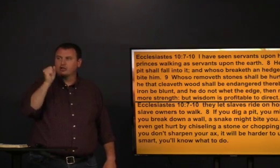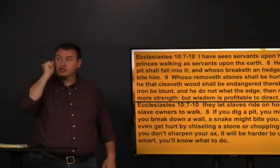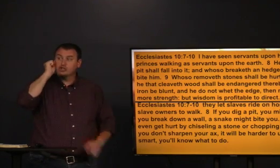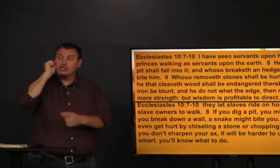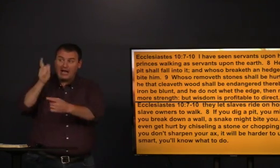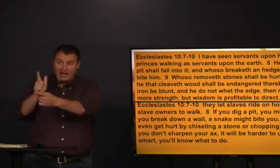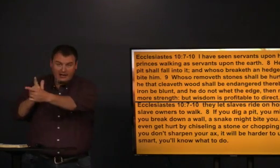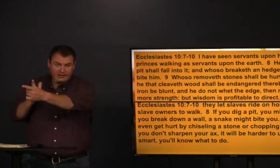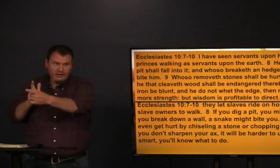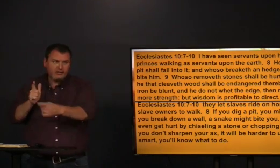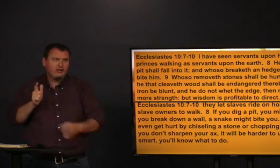Shall.